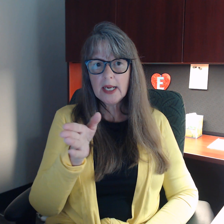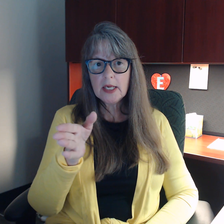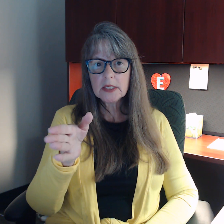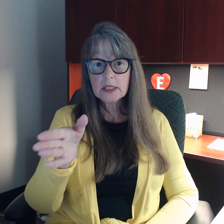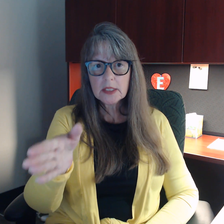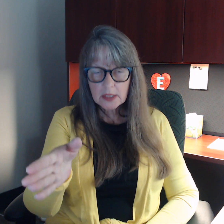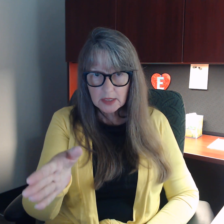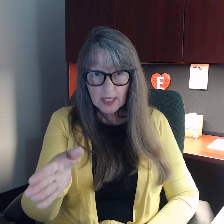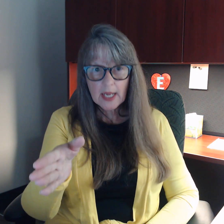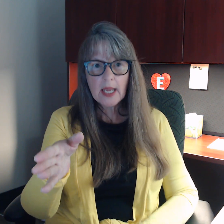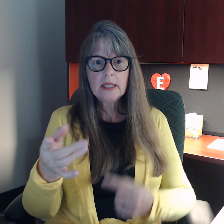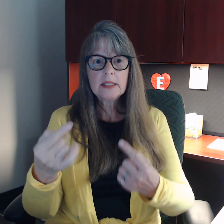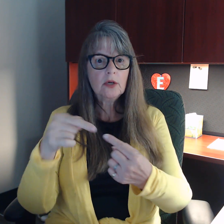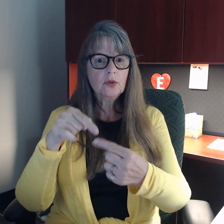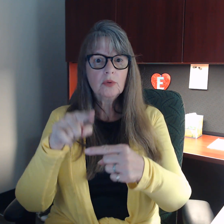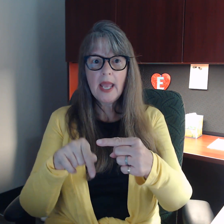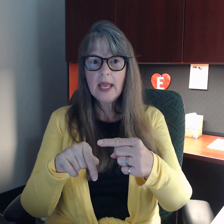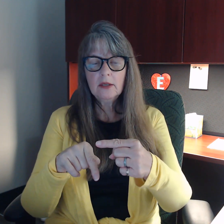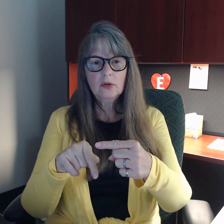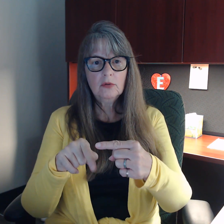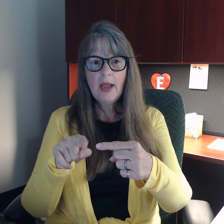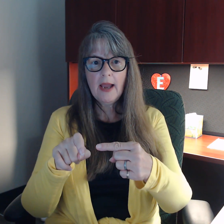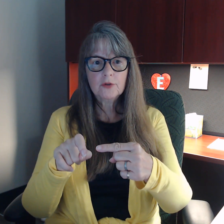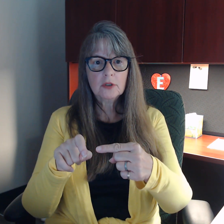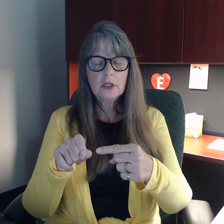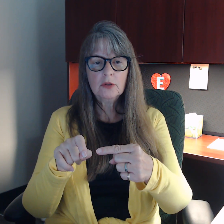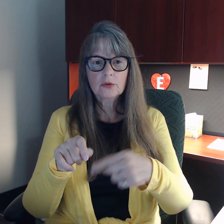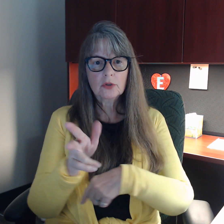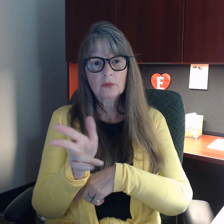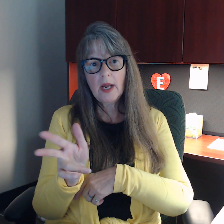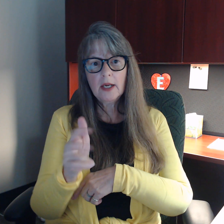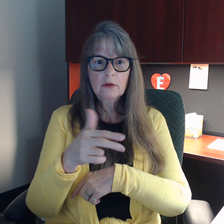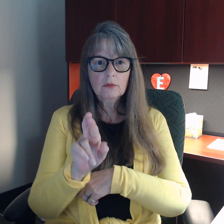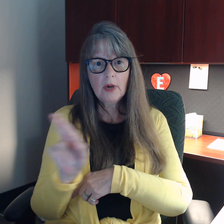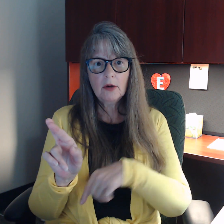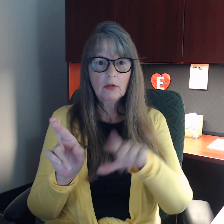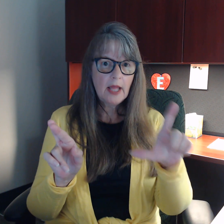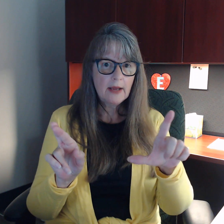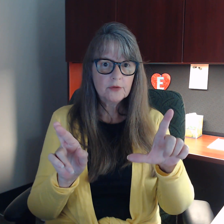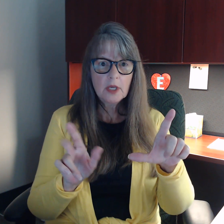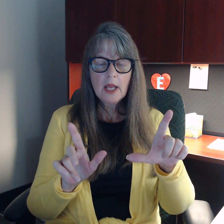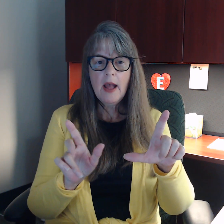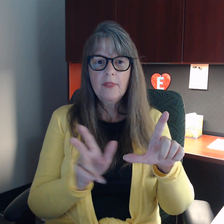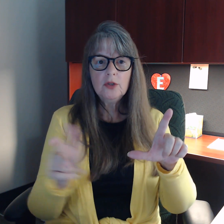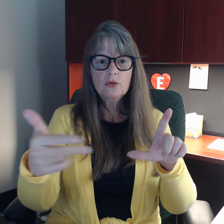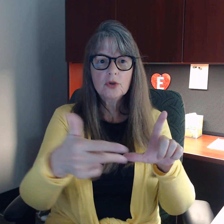straight until you have to either turn right or left, and then you turn